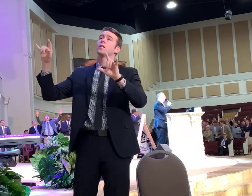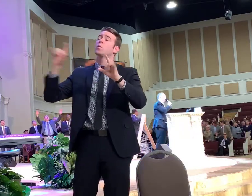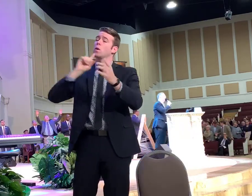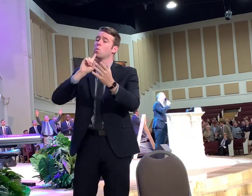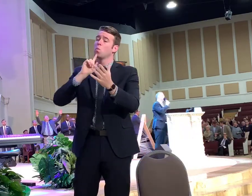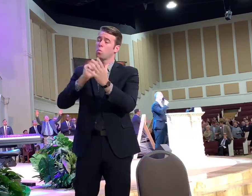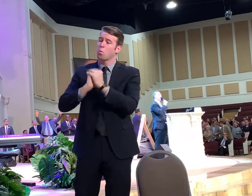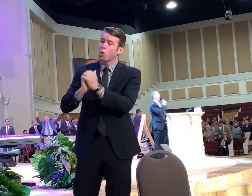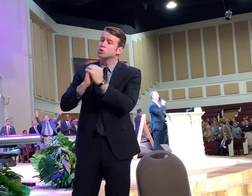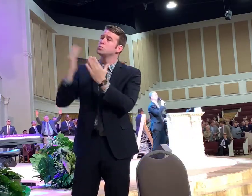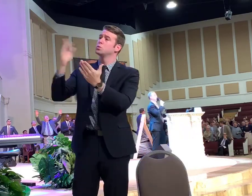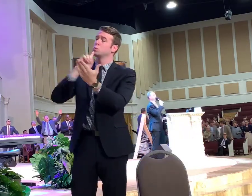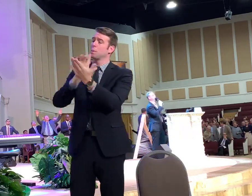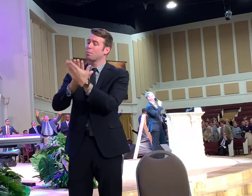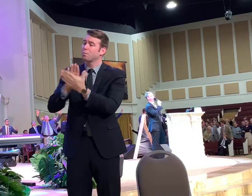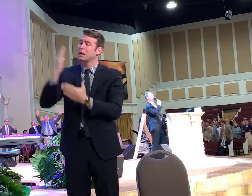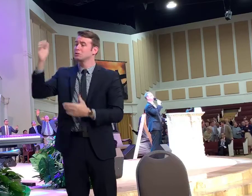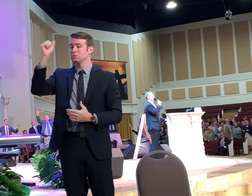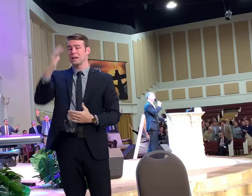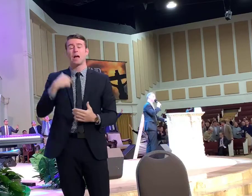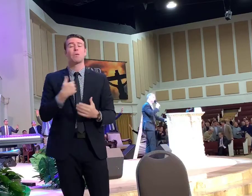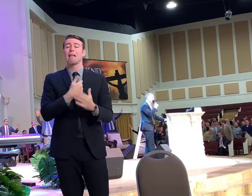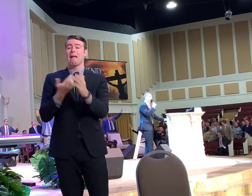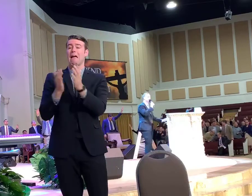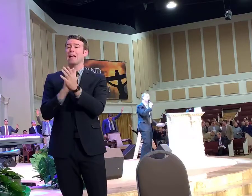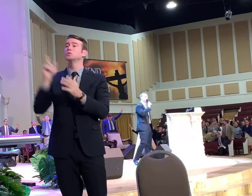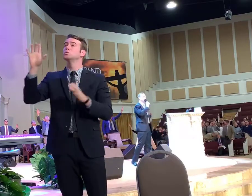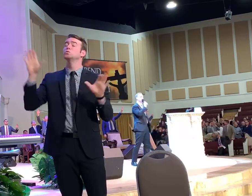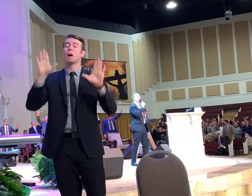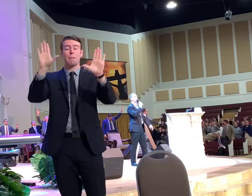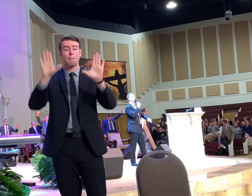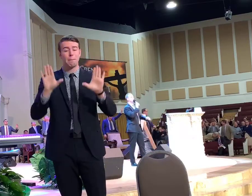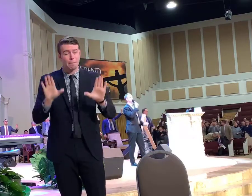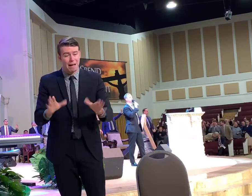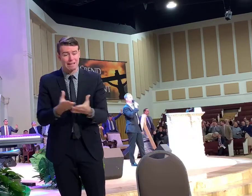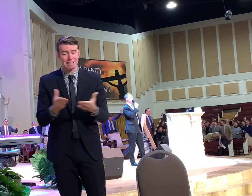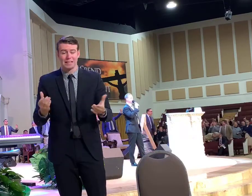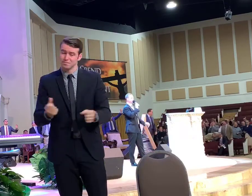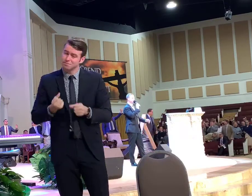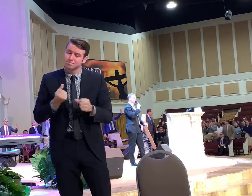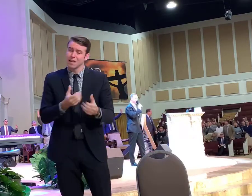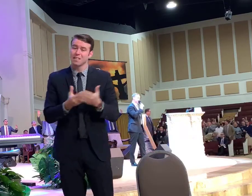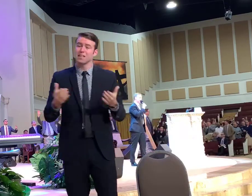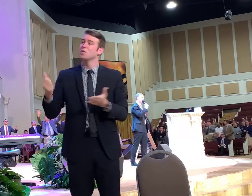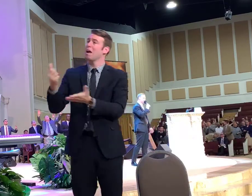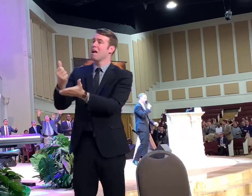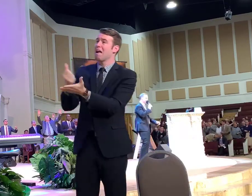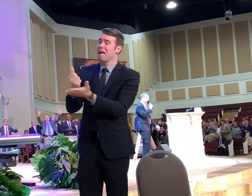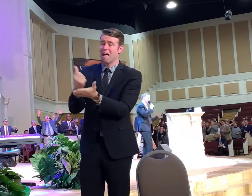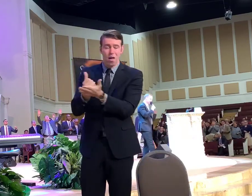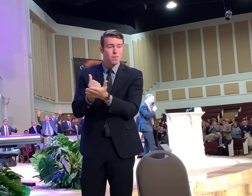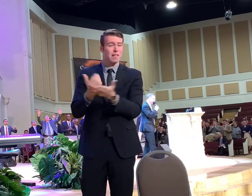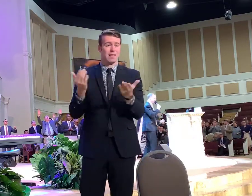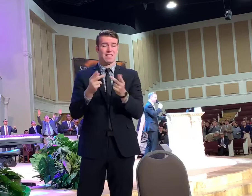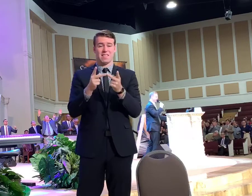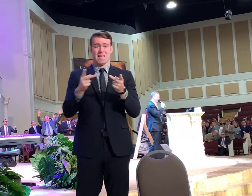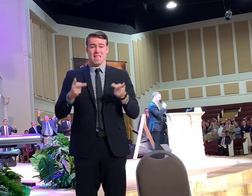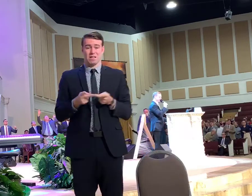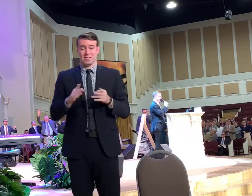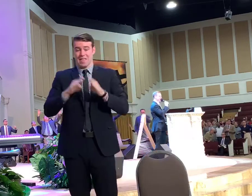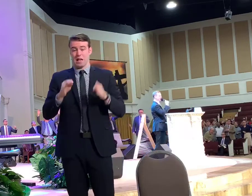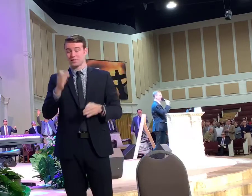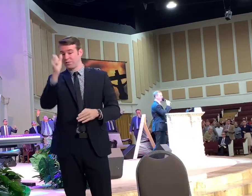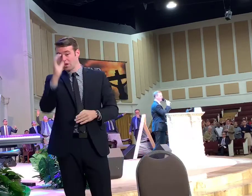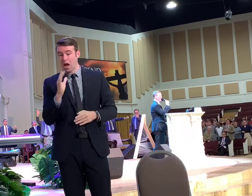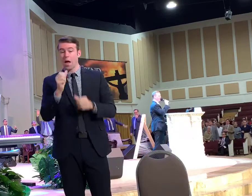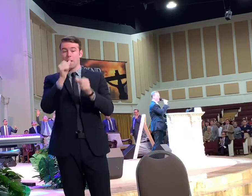you. We glorify you, God. We're asking that you would do mighty things. Help revive some folk in the house of God and bless